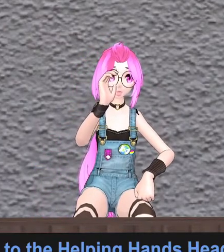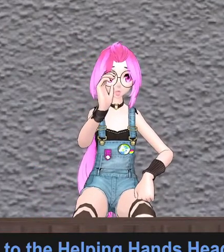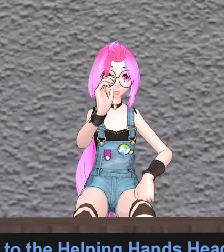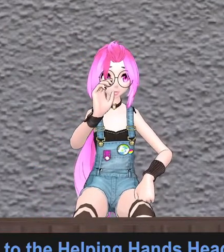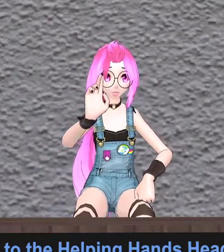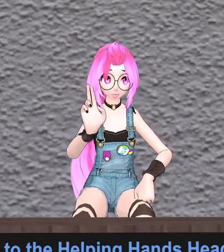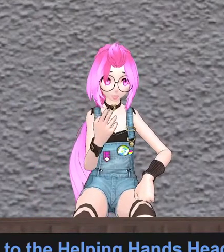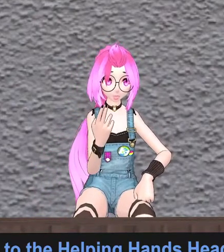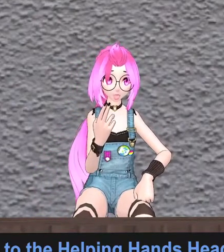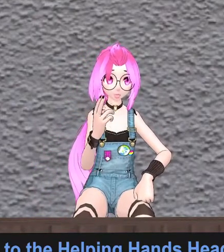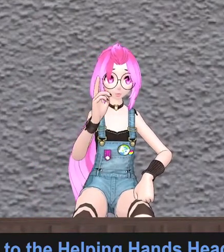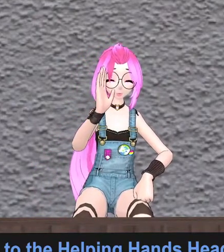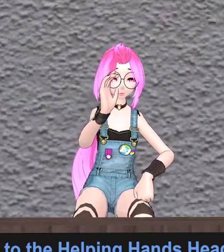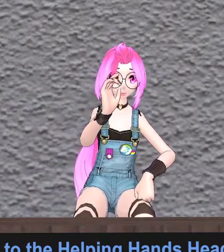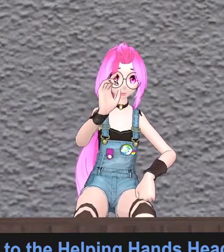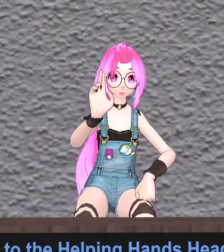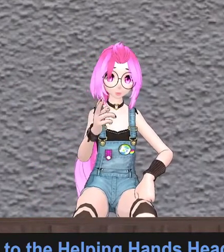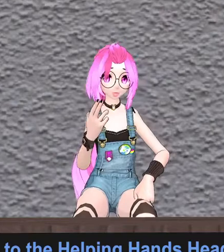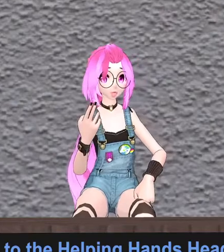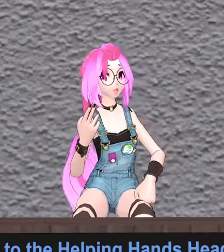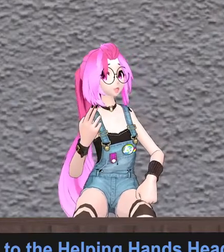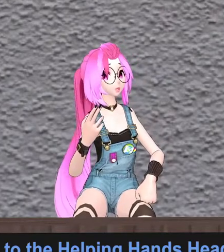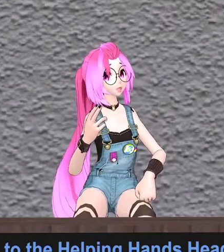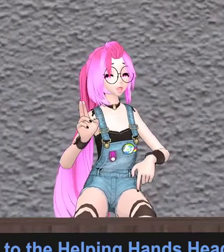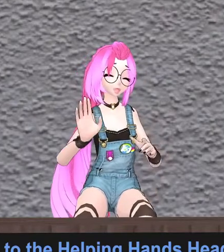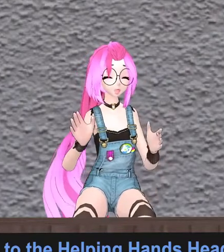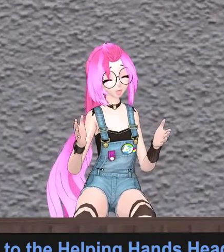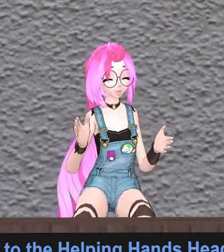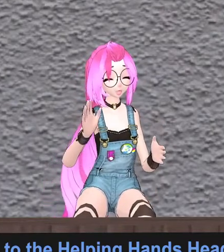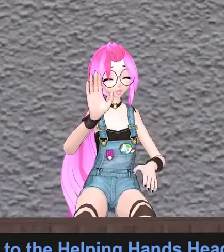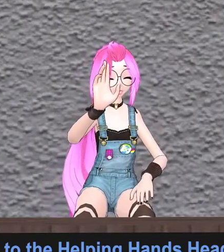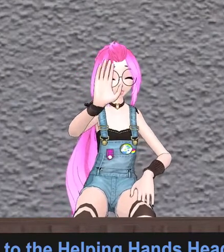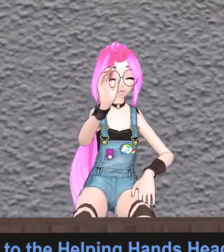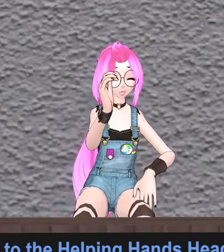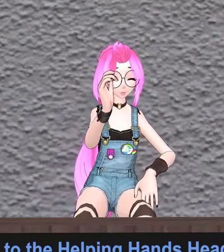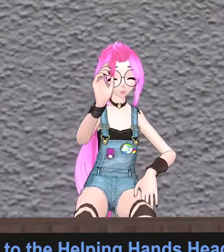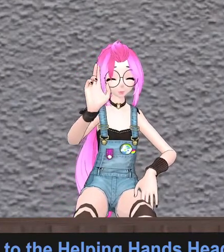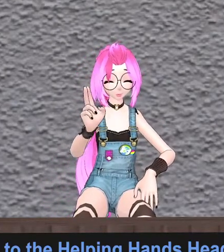going to go C-R. C-R. You're basically doing it initialized.